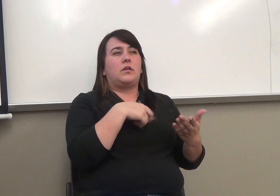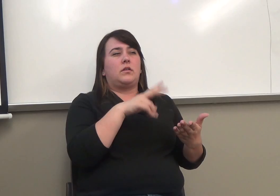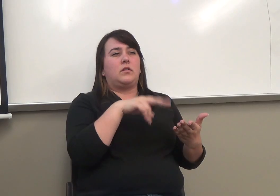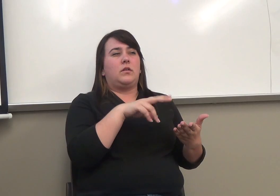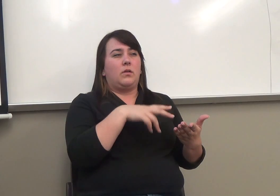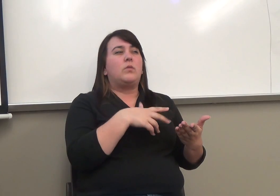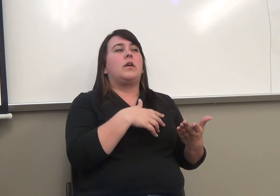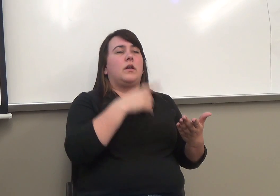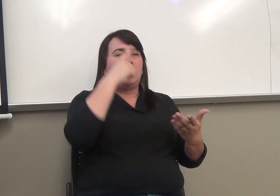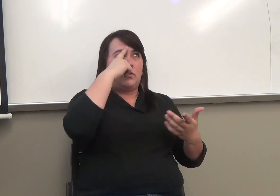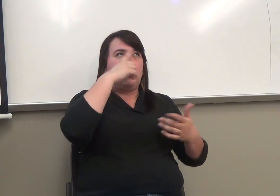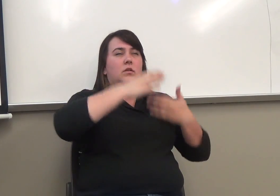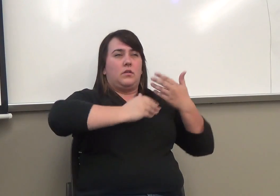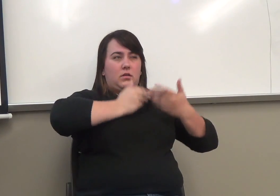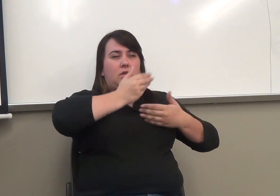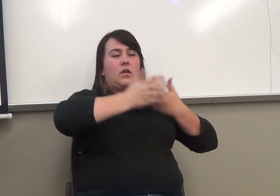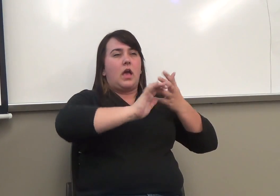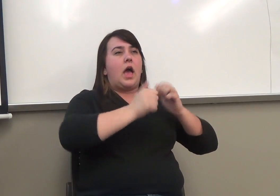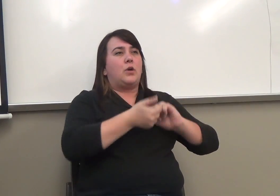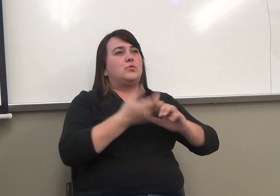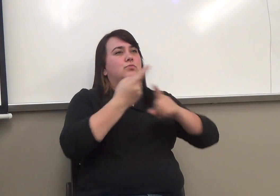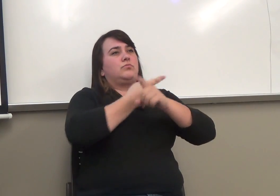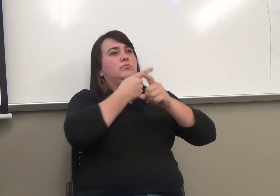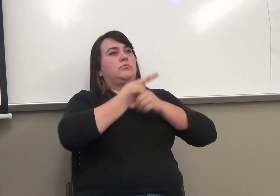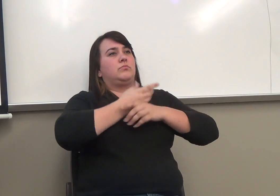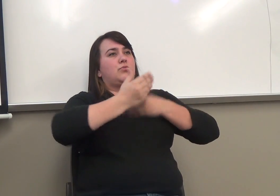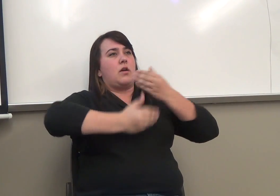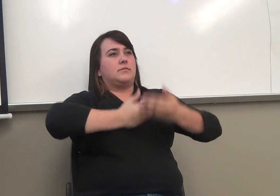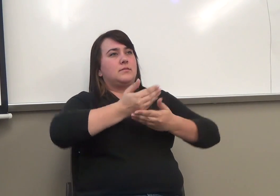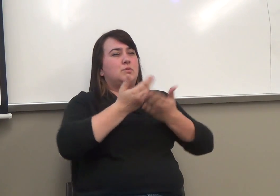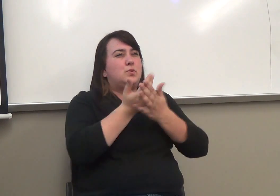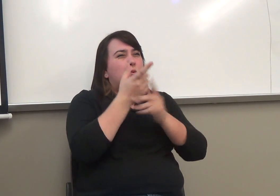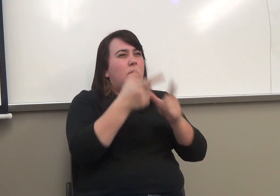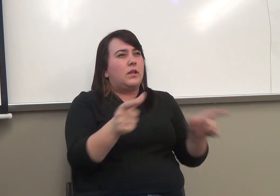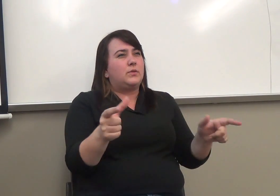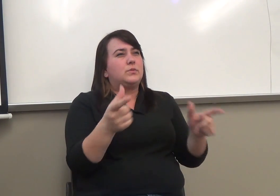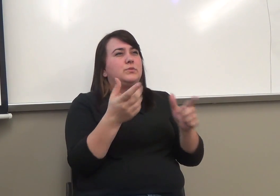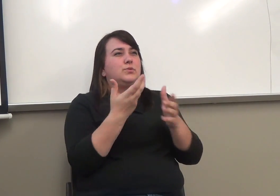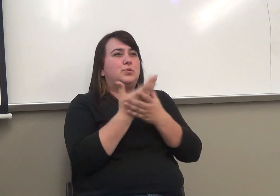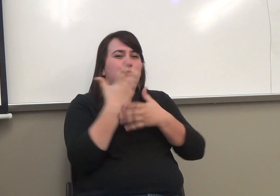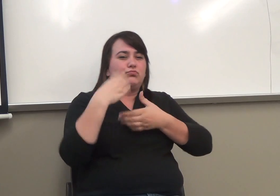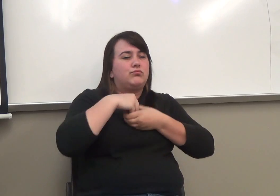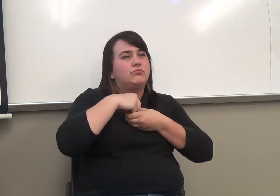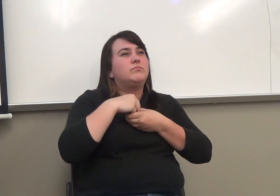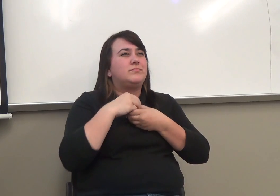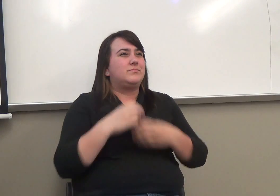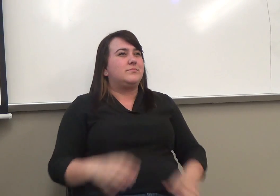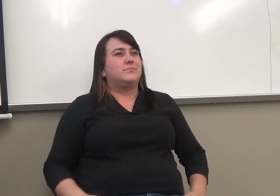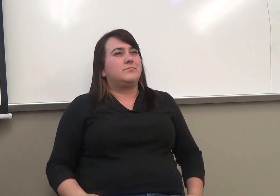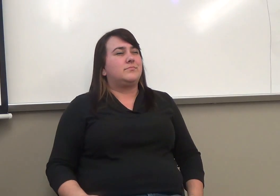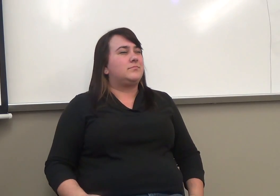your brain in this direction of this kind of new language, okay? Now,